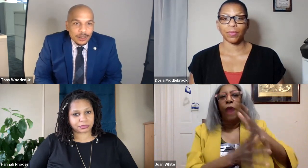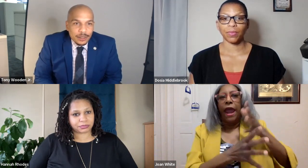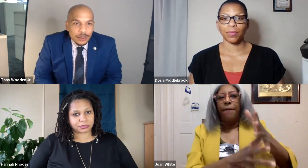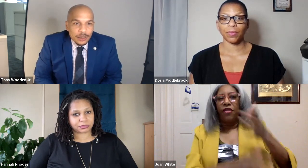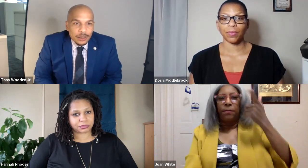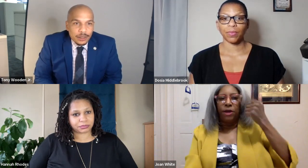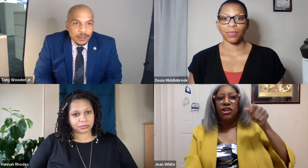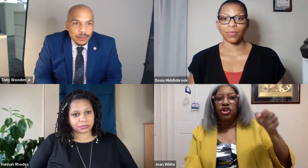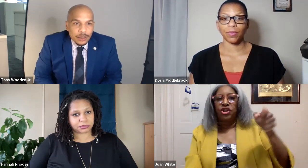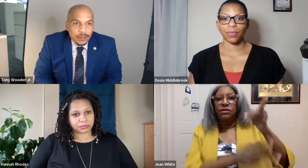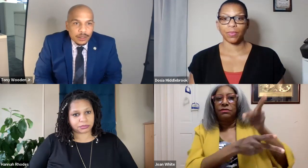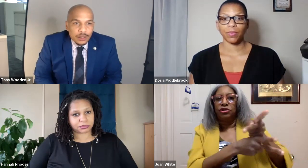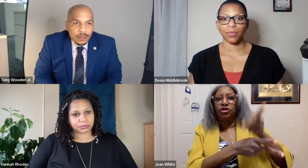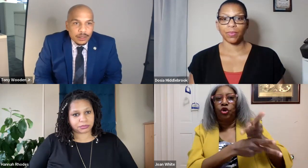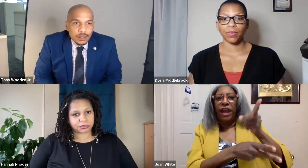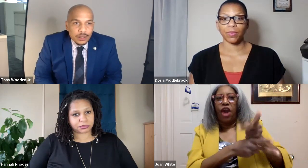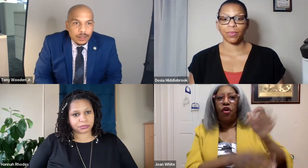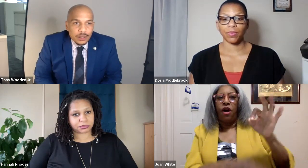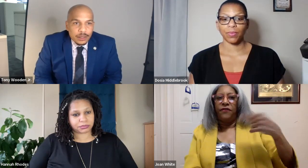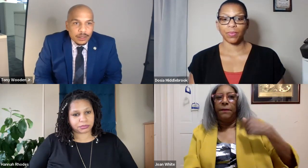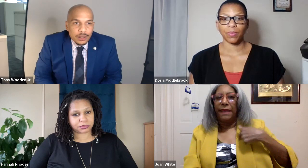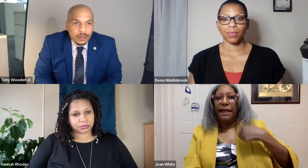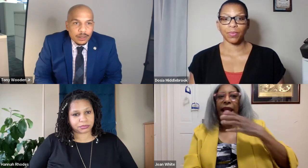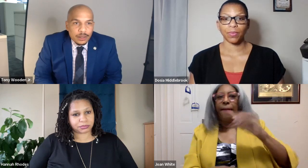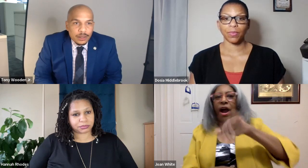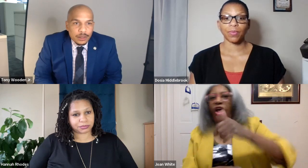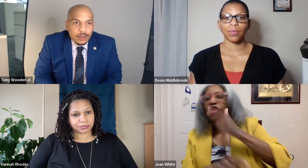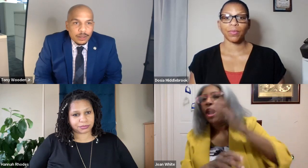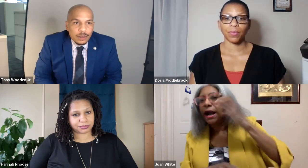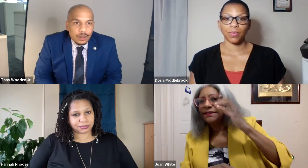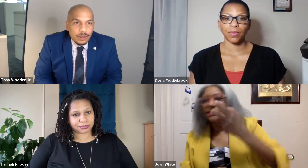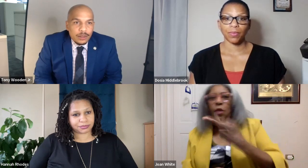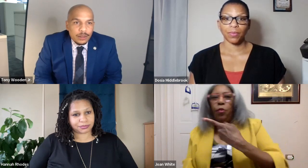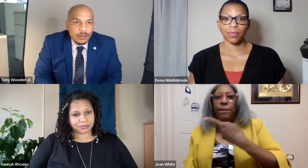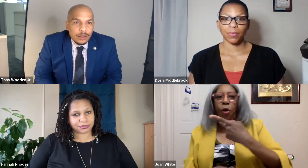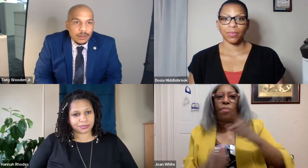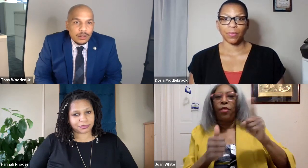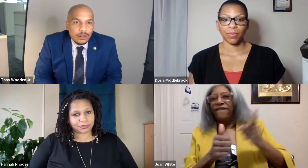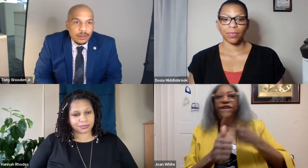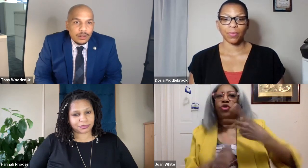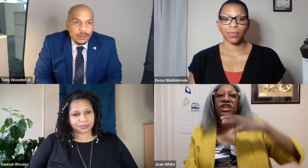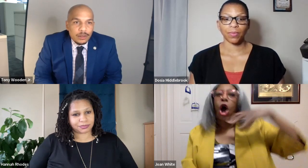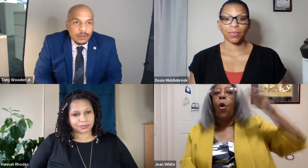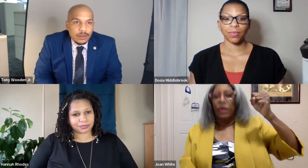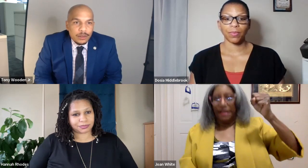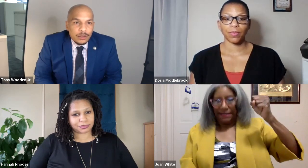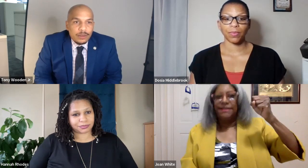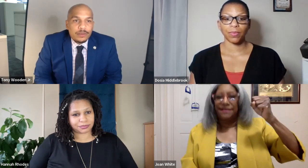remember a lot about my great grandmother because she had taken care of me and my cousins. Both of us were